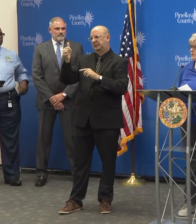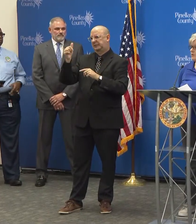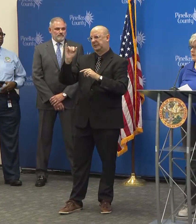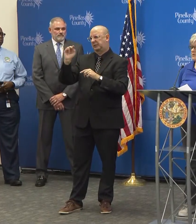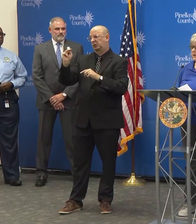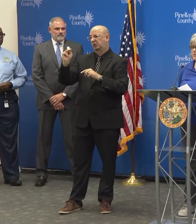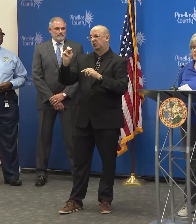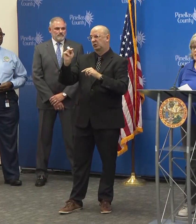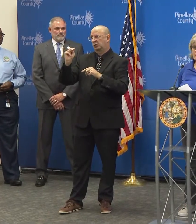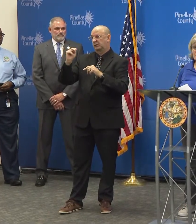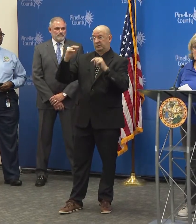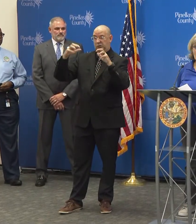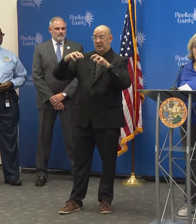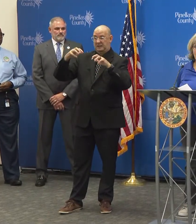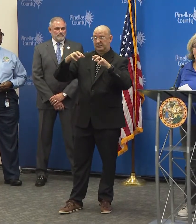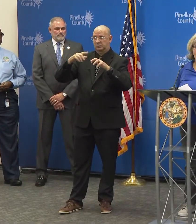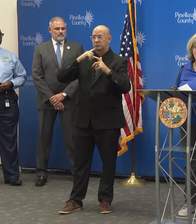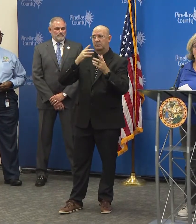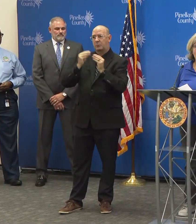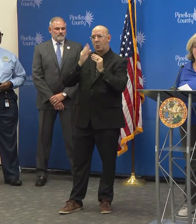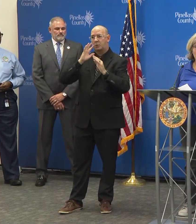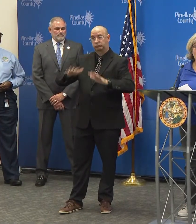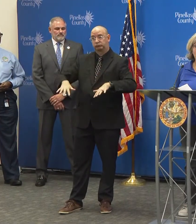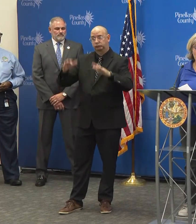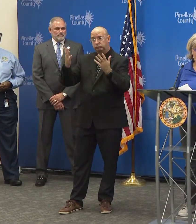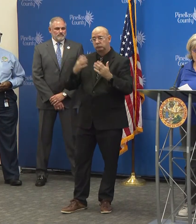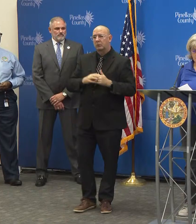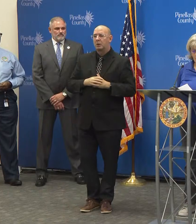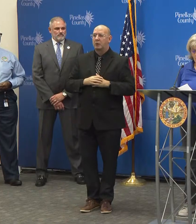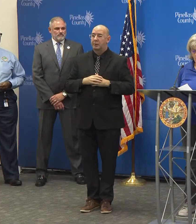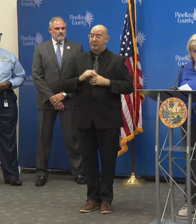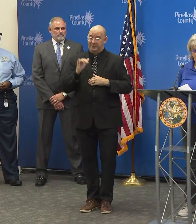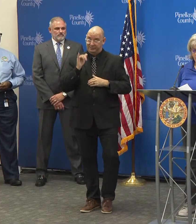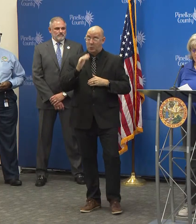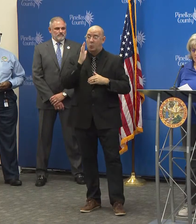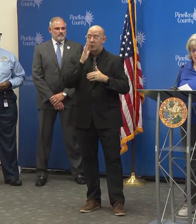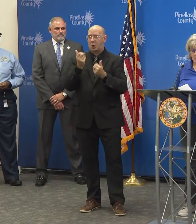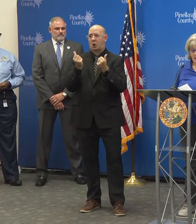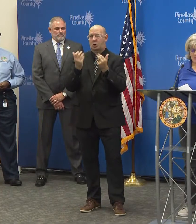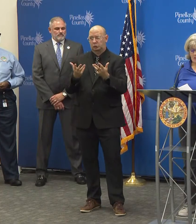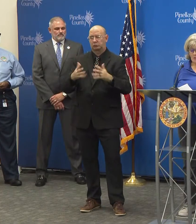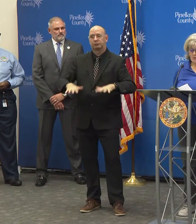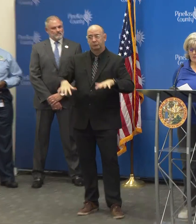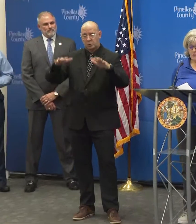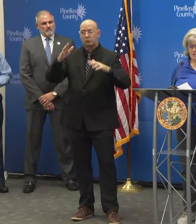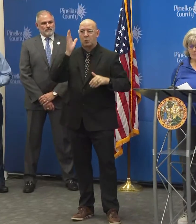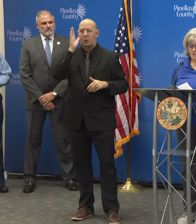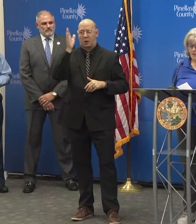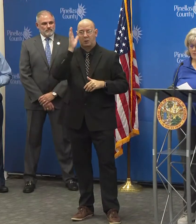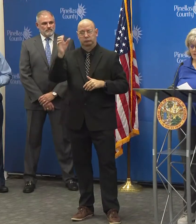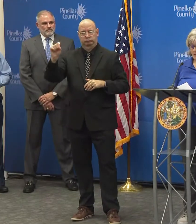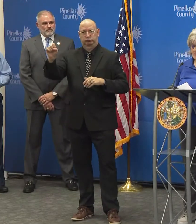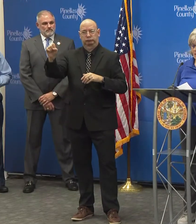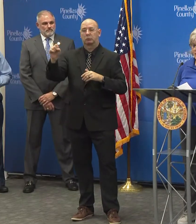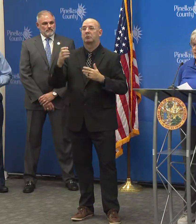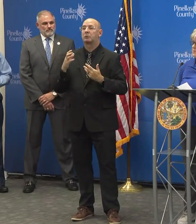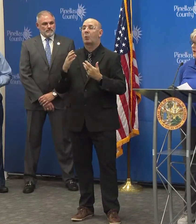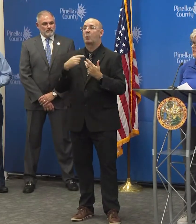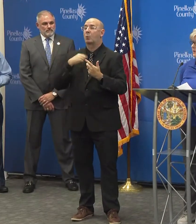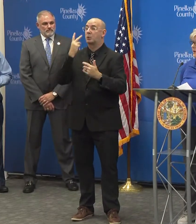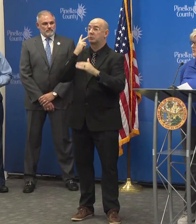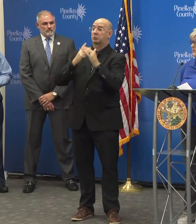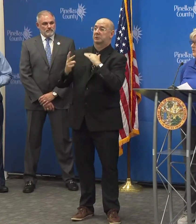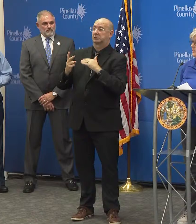our grounds already saturated, this is going to cause widespread flooding. We do expect surge of at least up to 10 feet, some